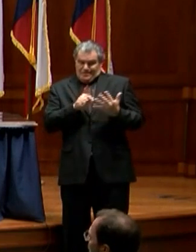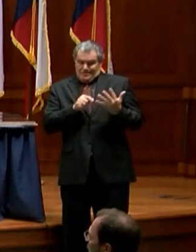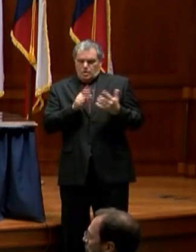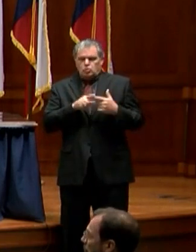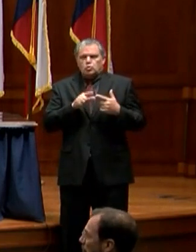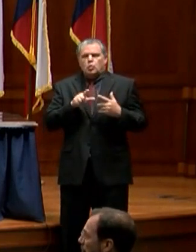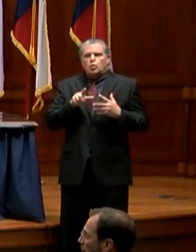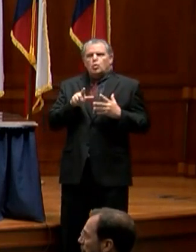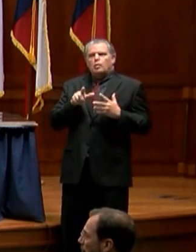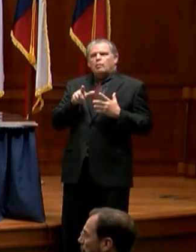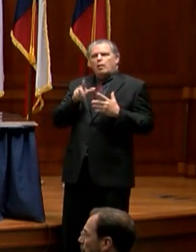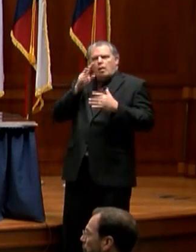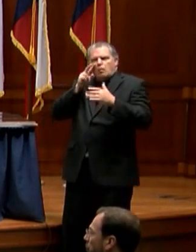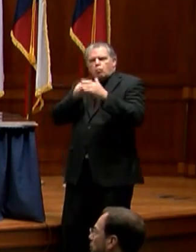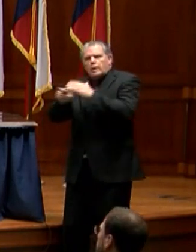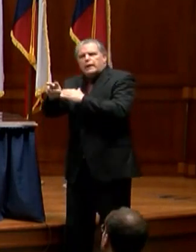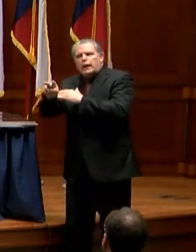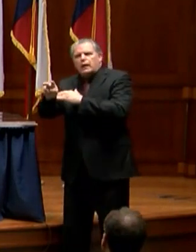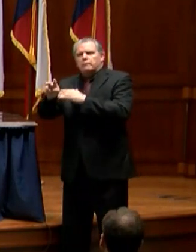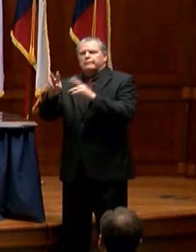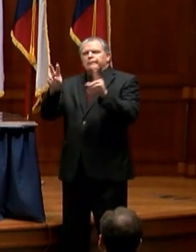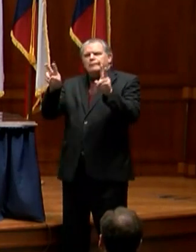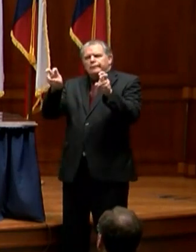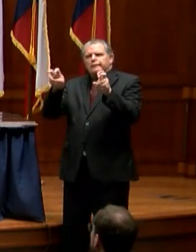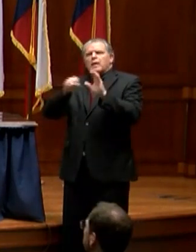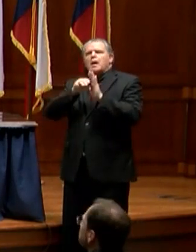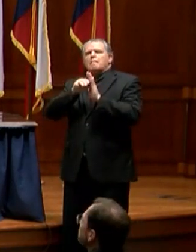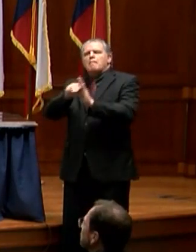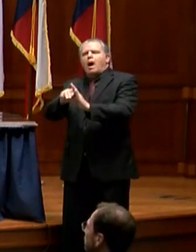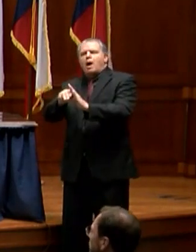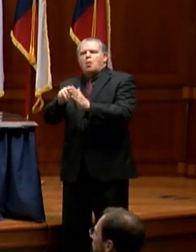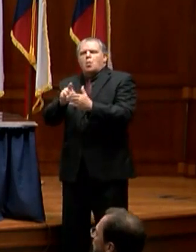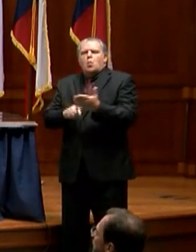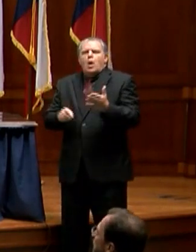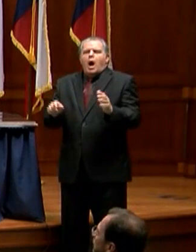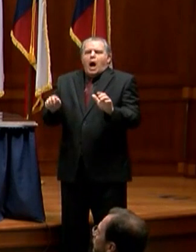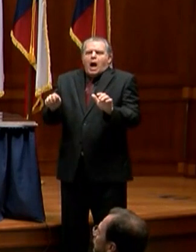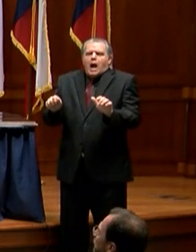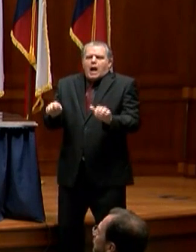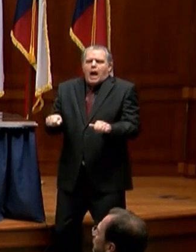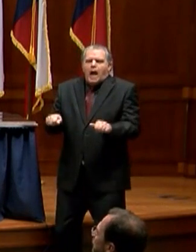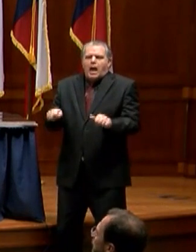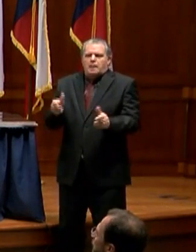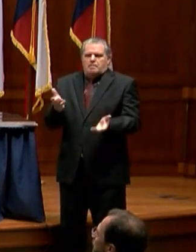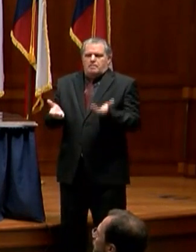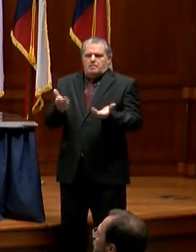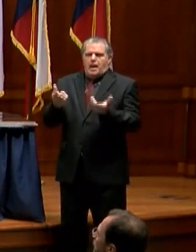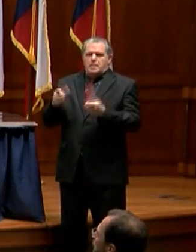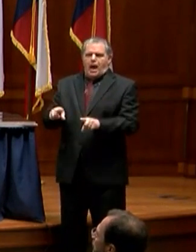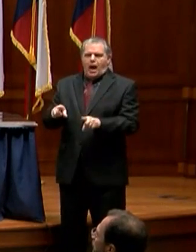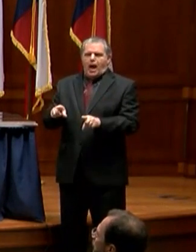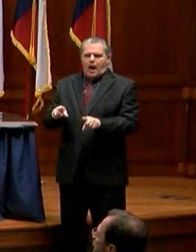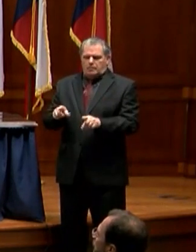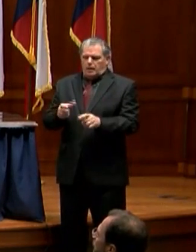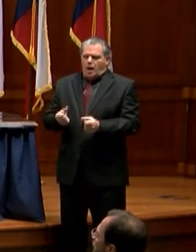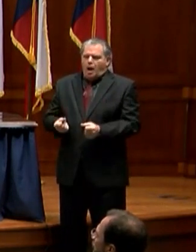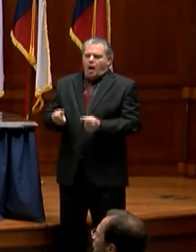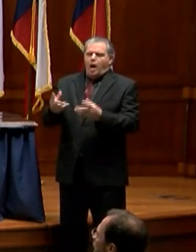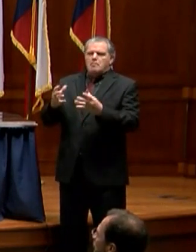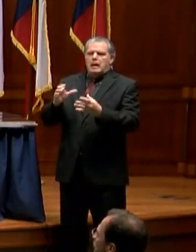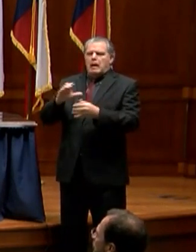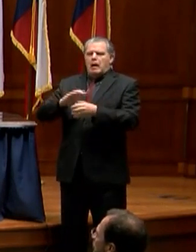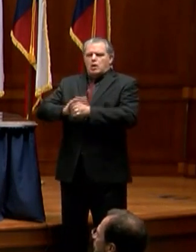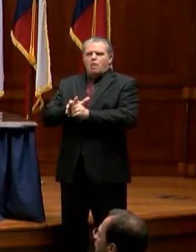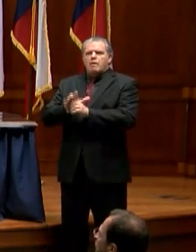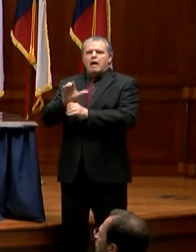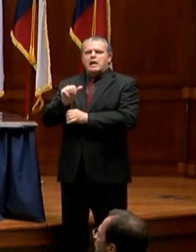provide a prediction, if you will, or a model of what possibly could happen to the number of cases in the course of the disease. And it will